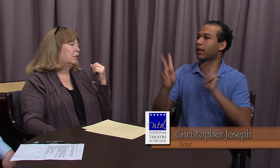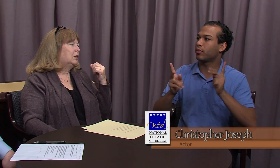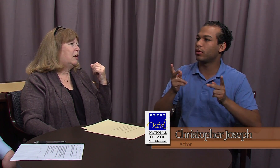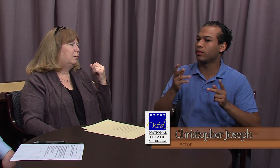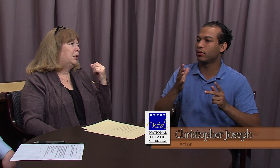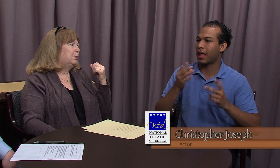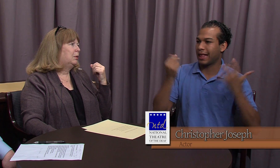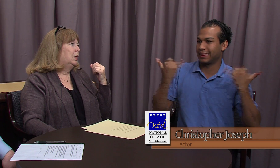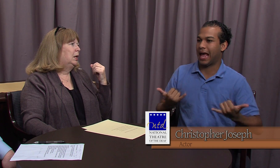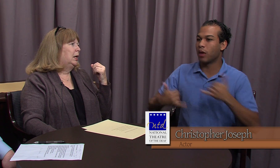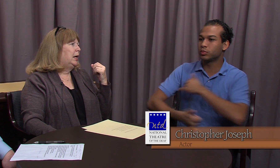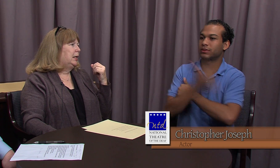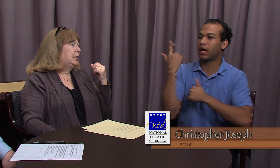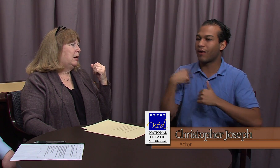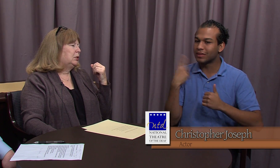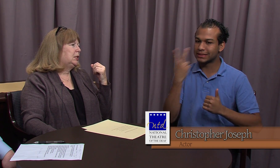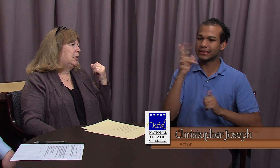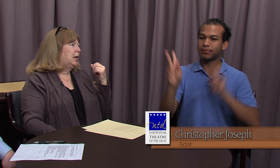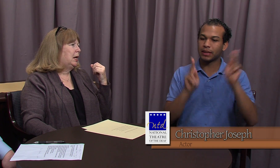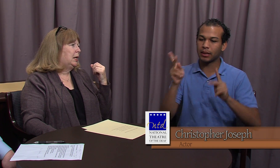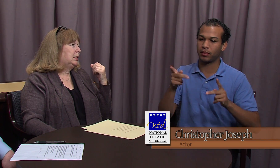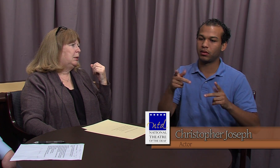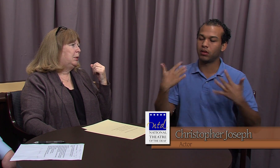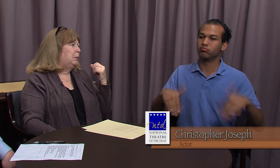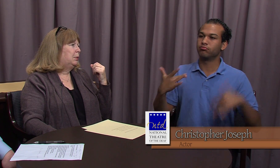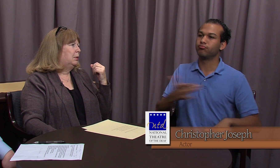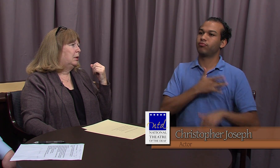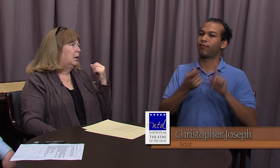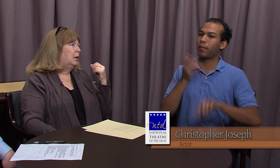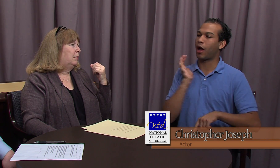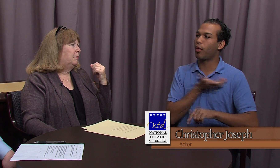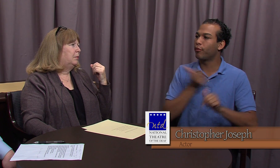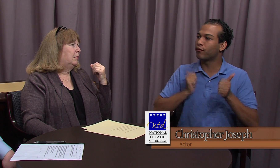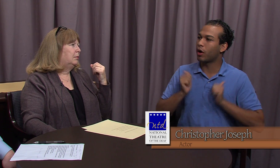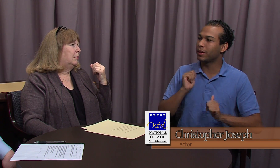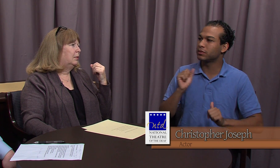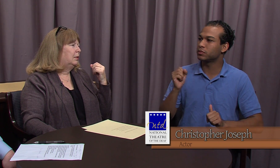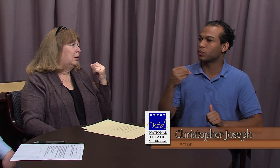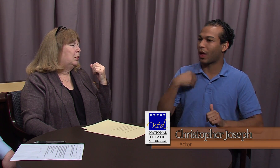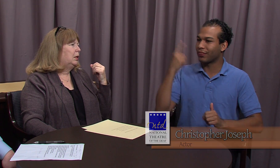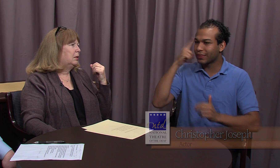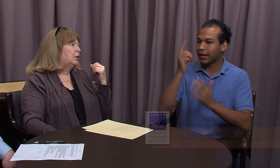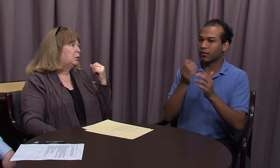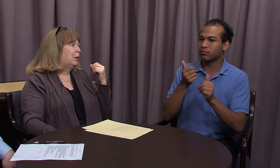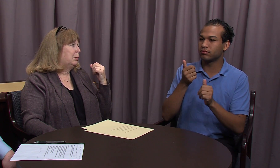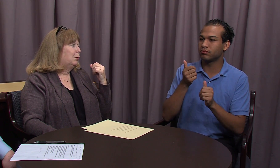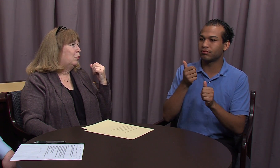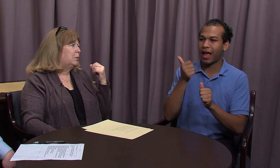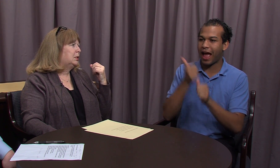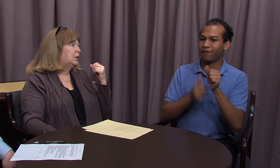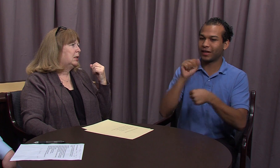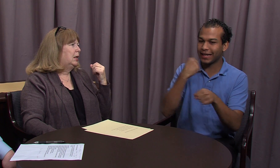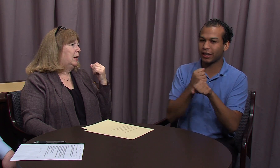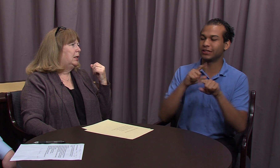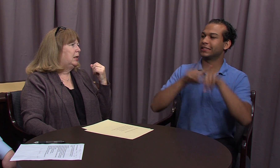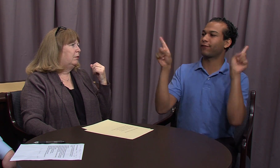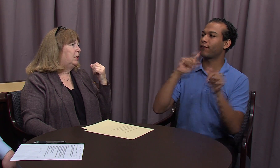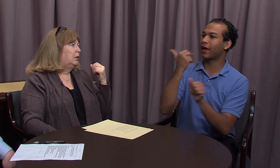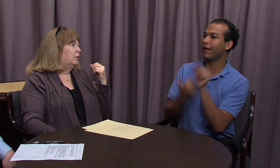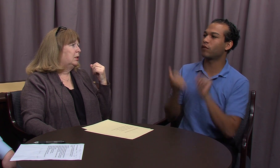lot of people. And now today, I see people, they really are touched by our performances. And every year, it's